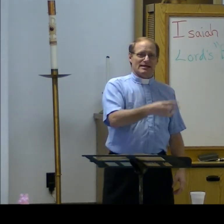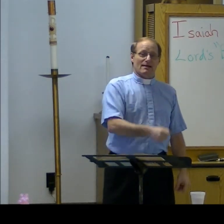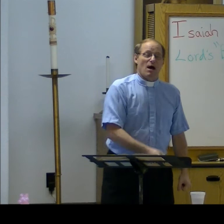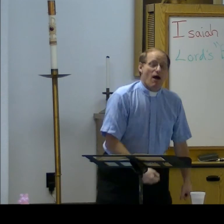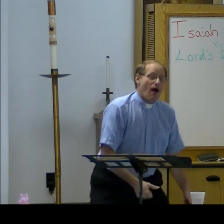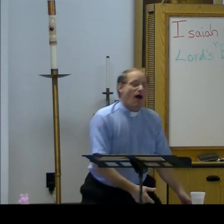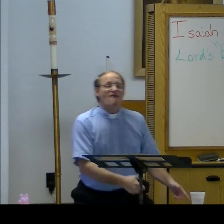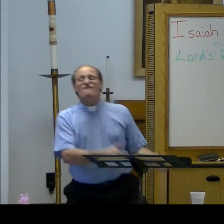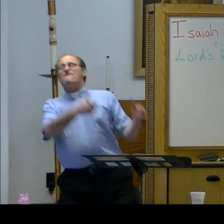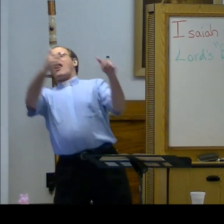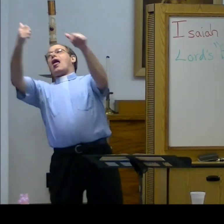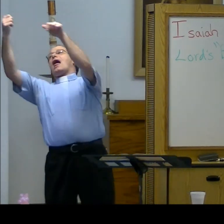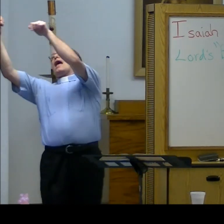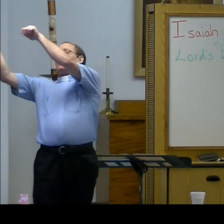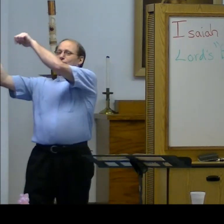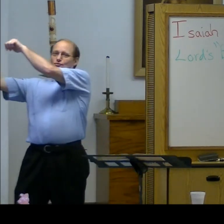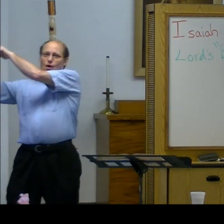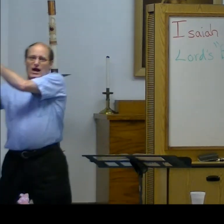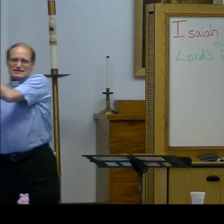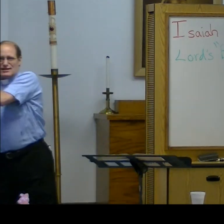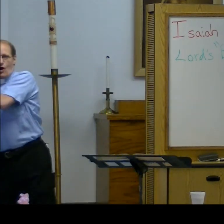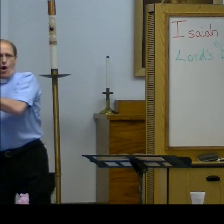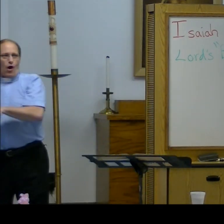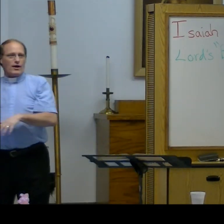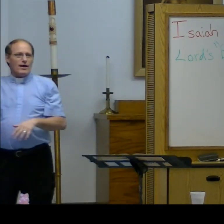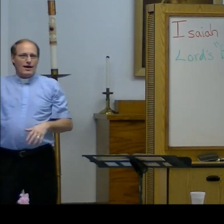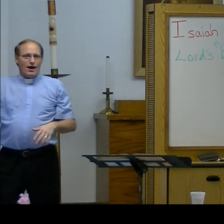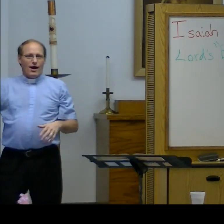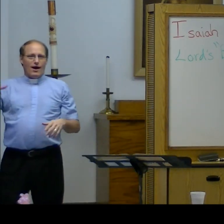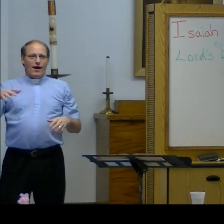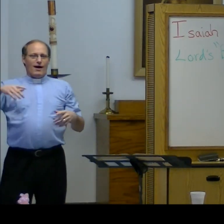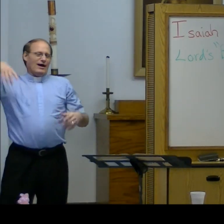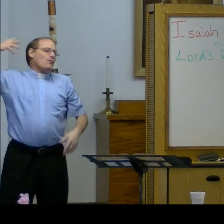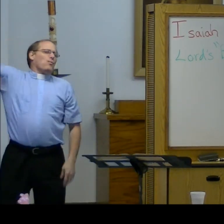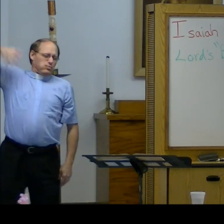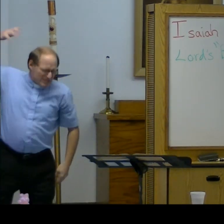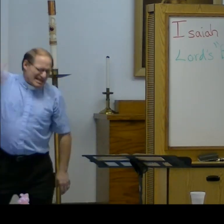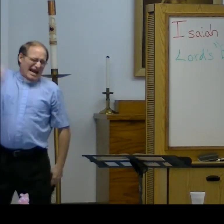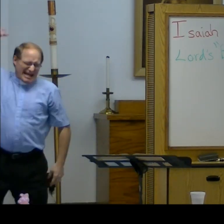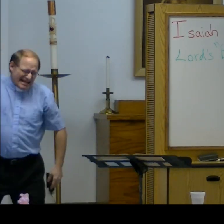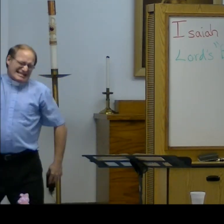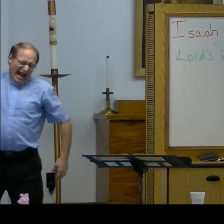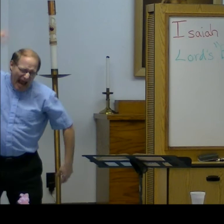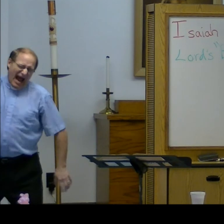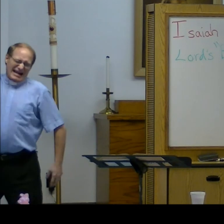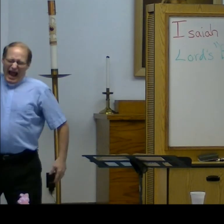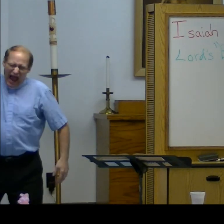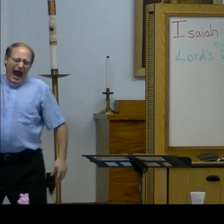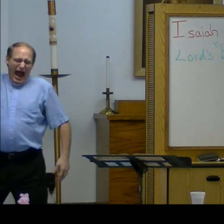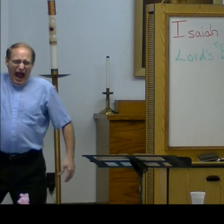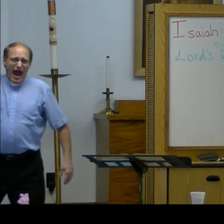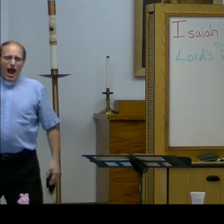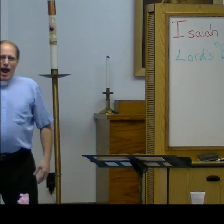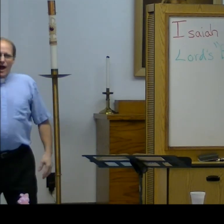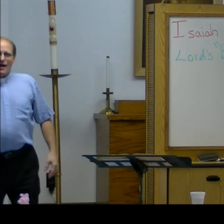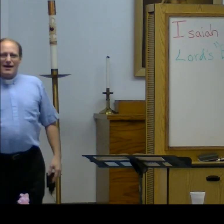him flying across the yard, shaking his hand.